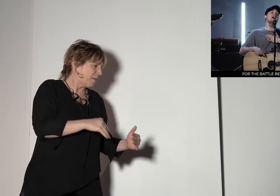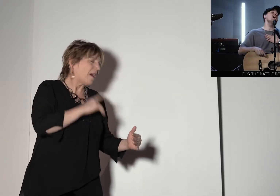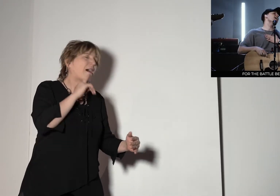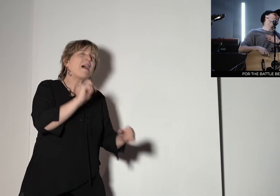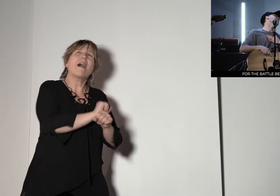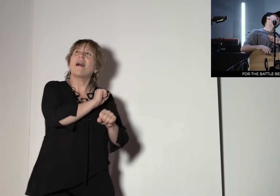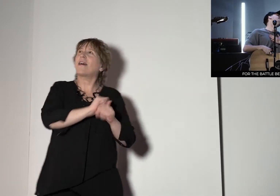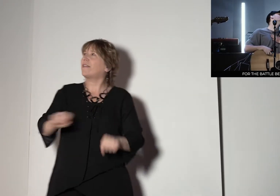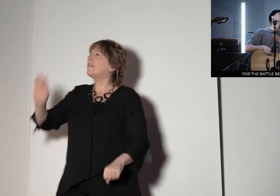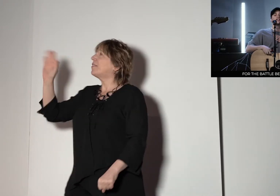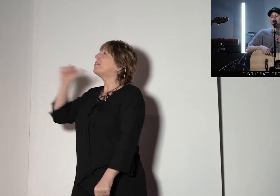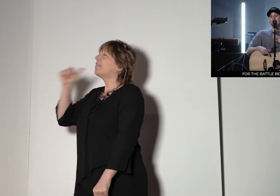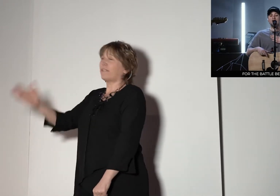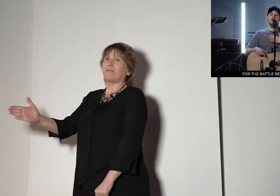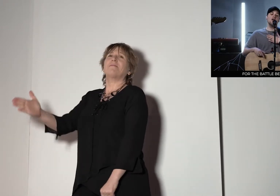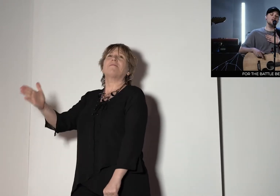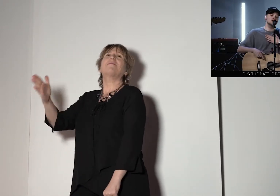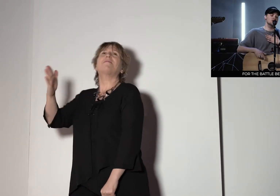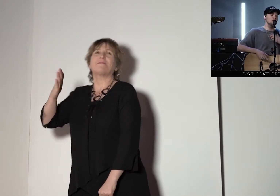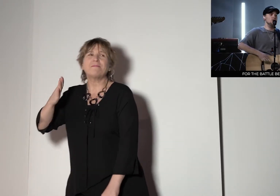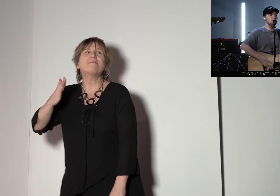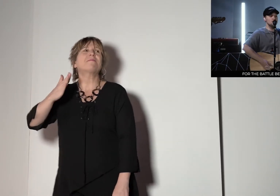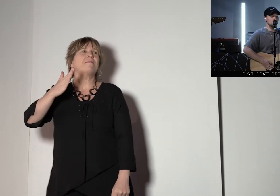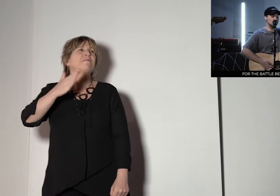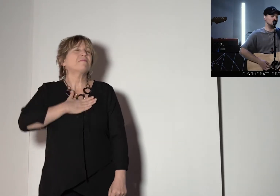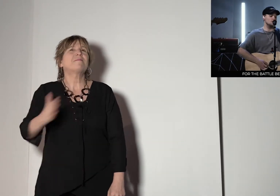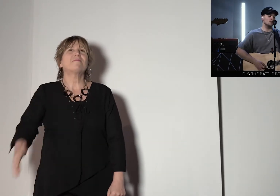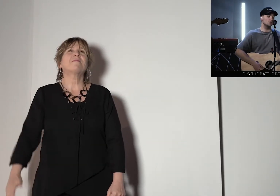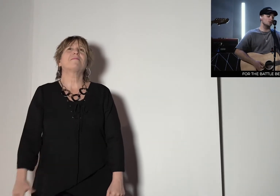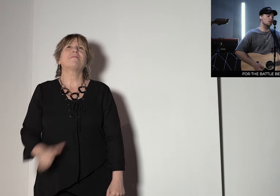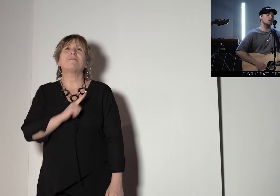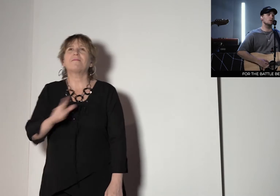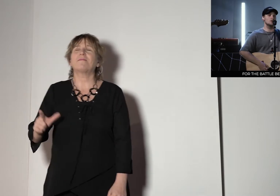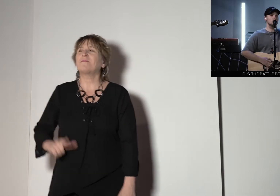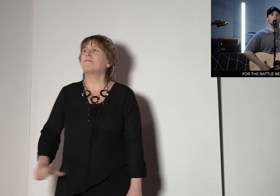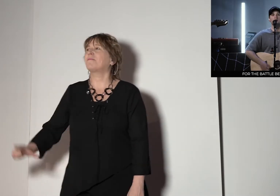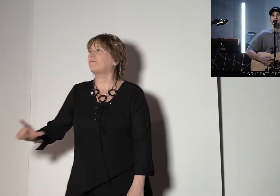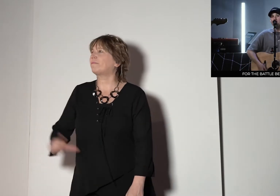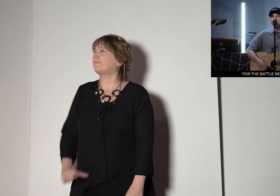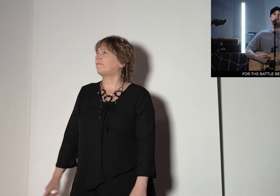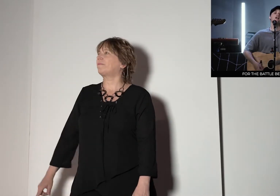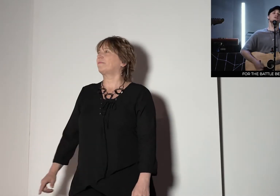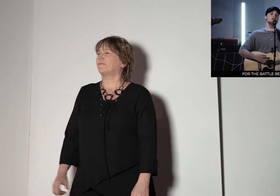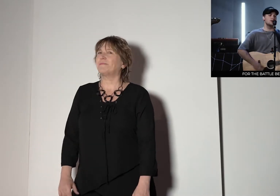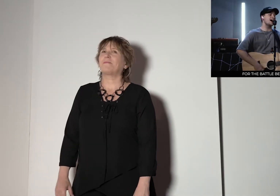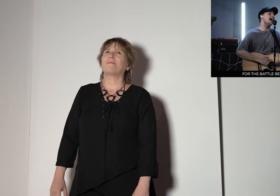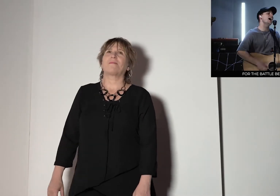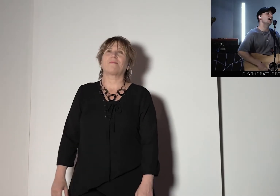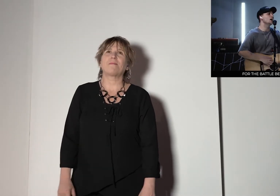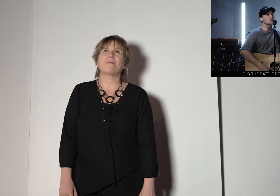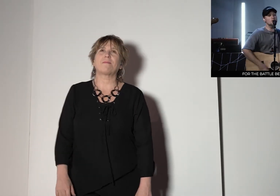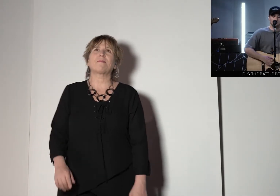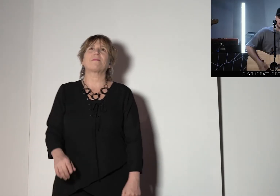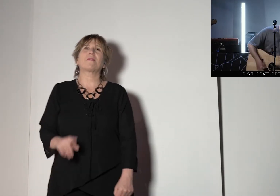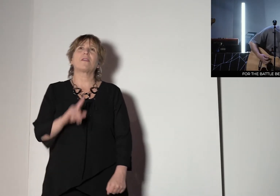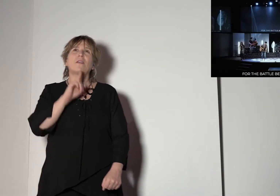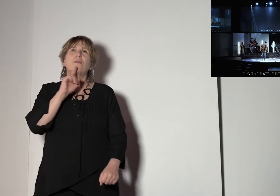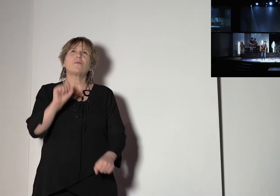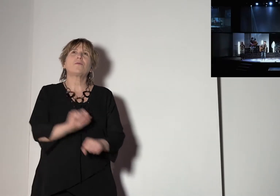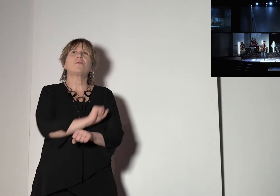the battle belongs to you, Lord. Every